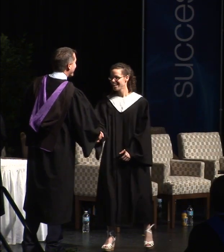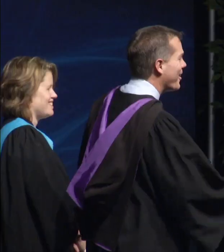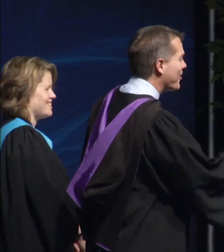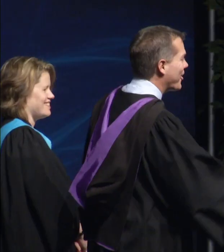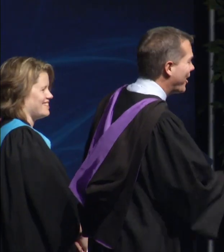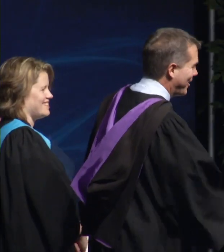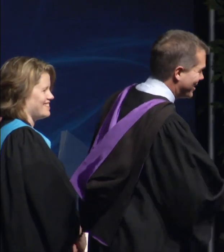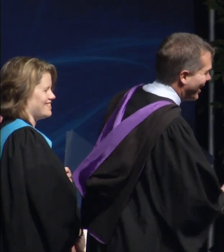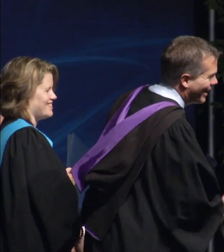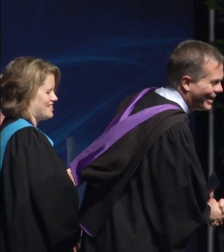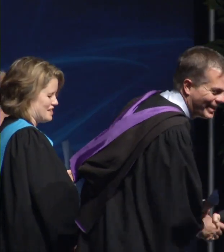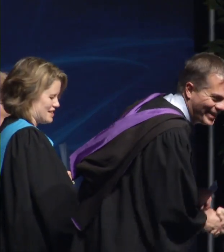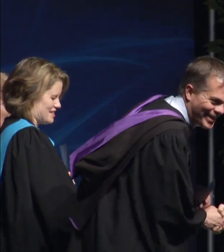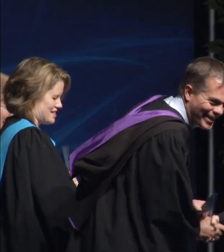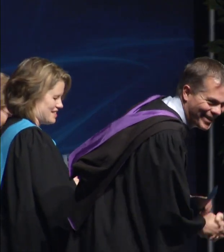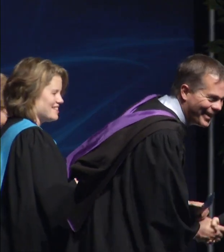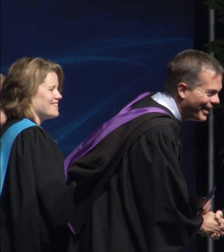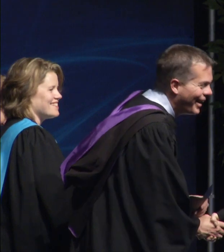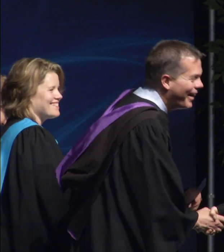Honors.